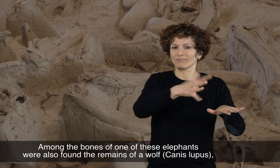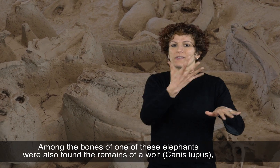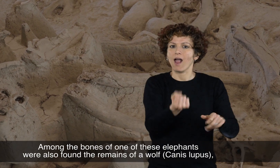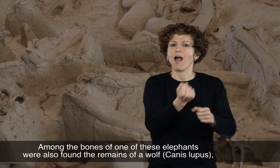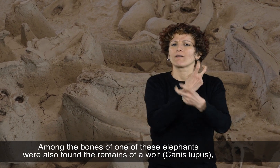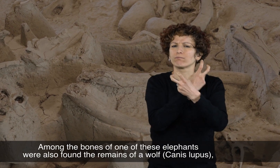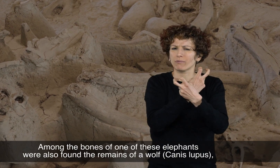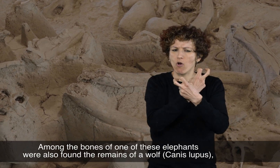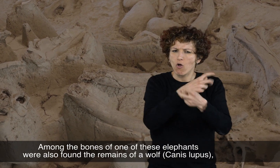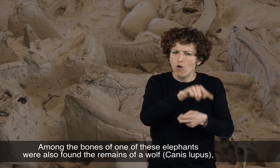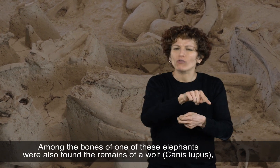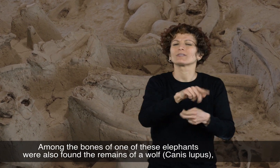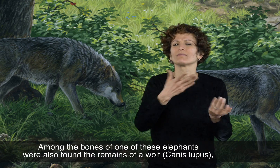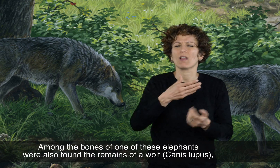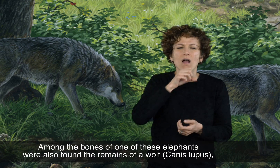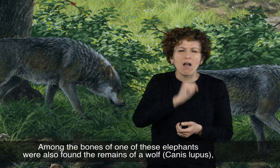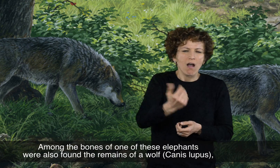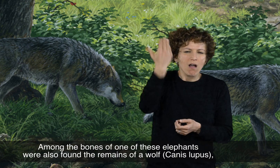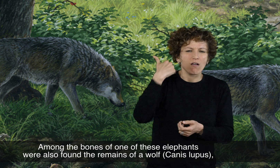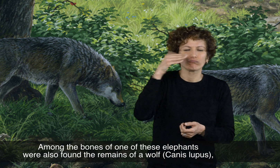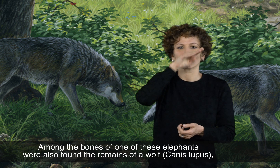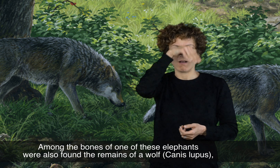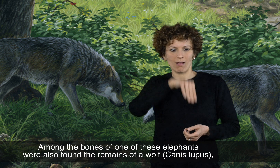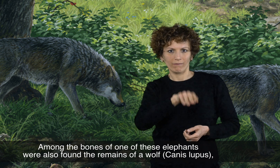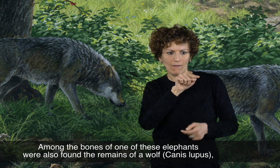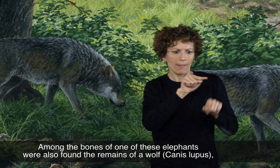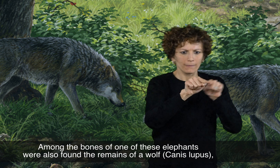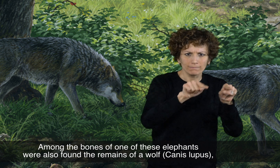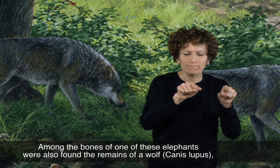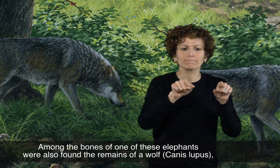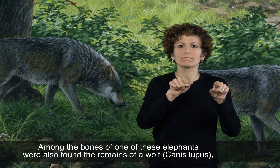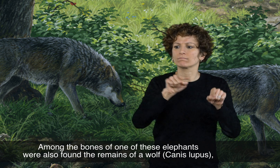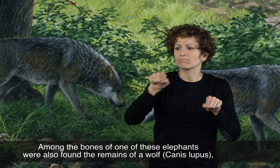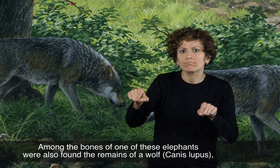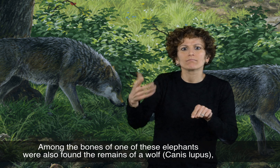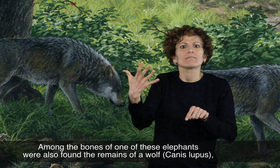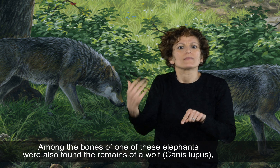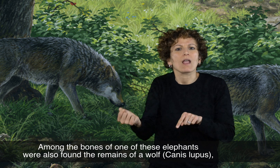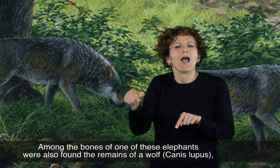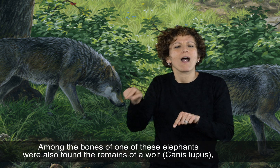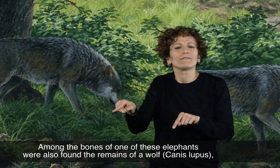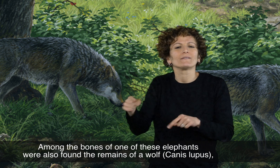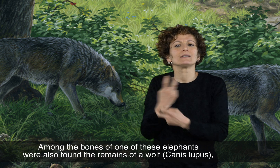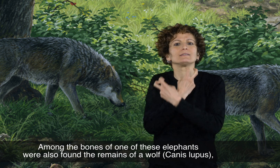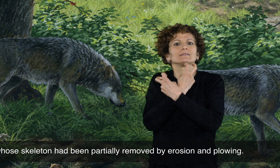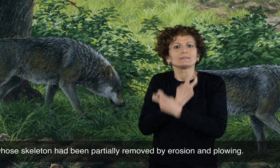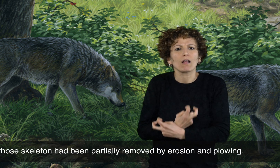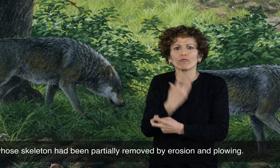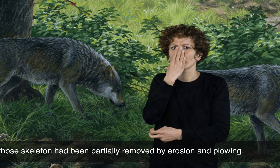Among the bones of one of these elephants were also found the remains of a wolf, Canis lupus, whose